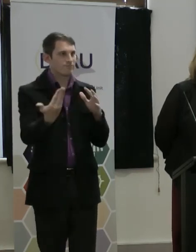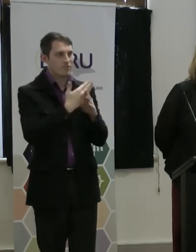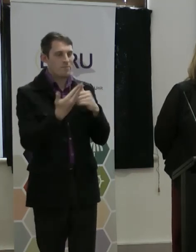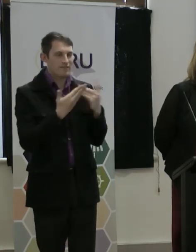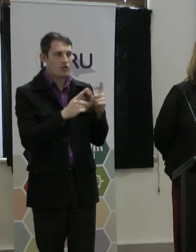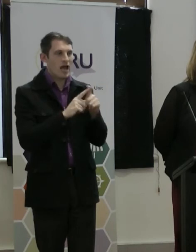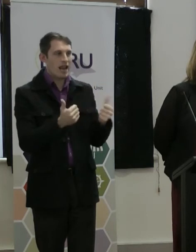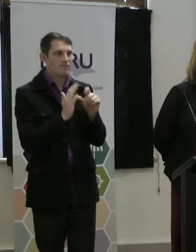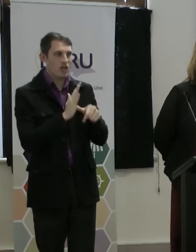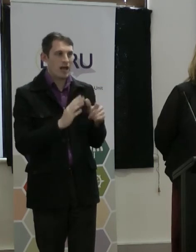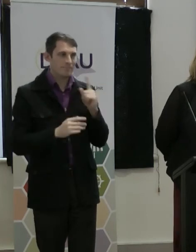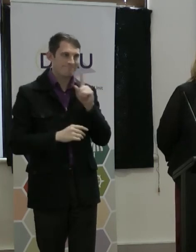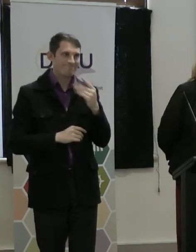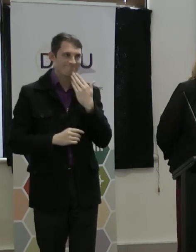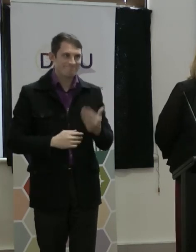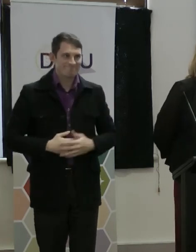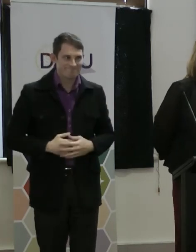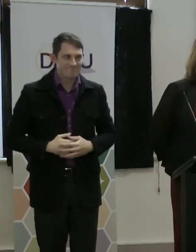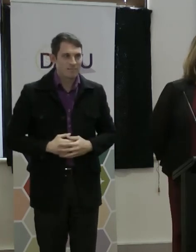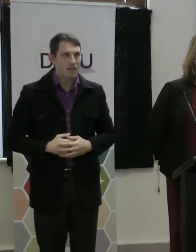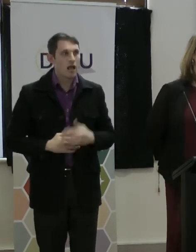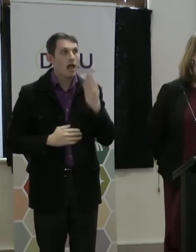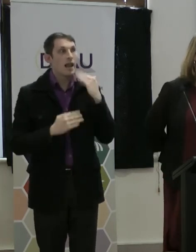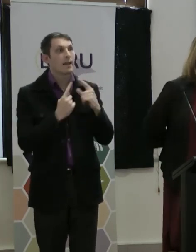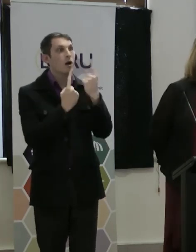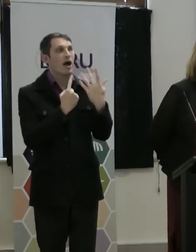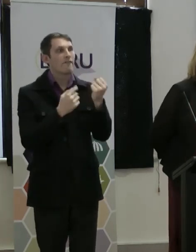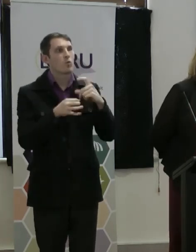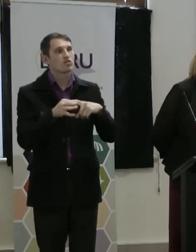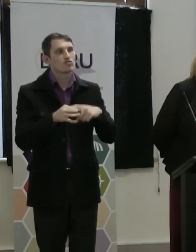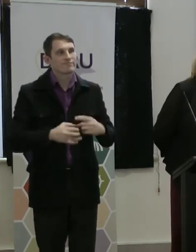time. Thank you. The lady behind you had a question, though.